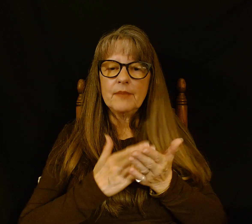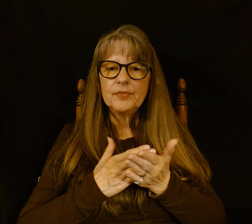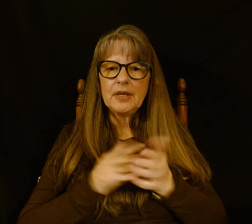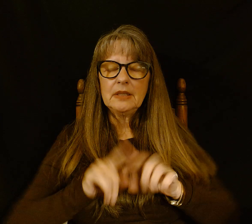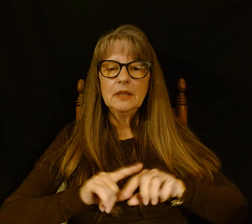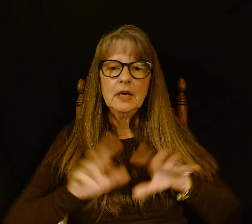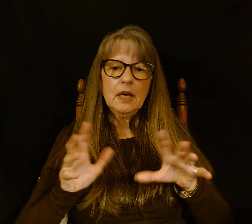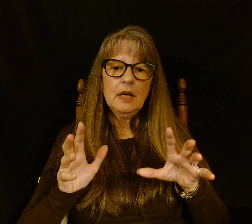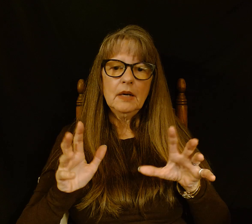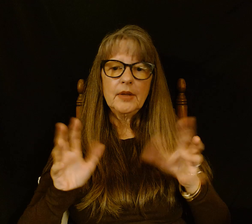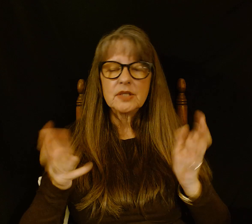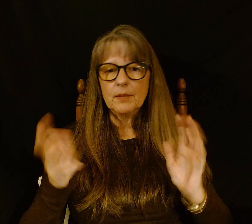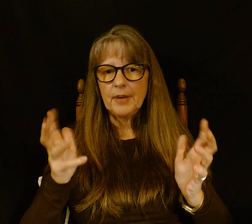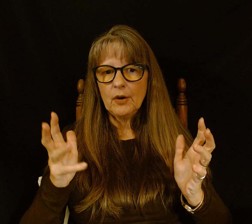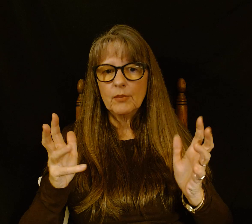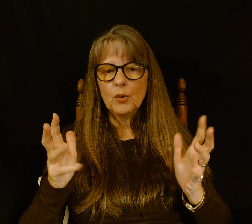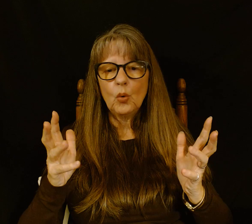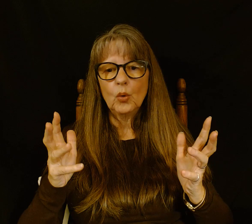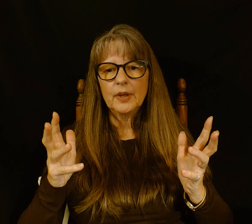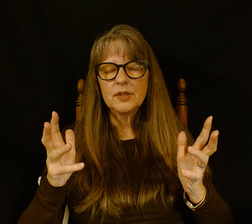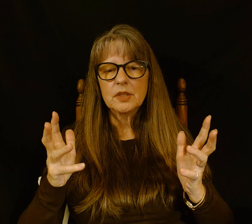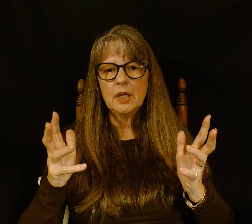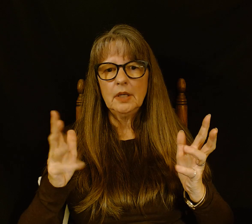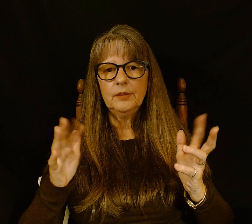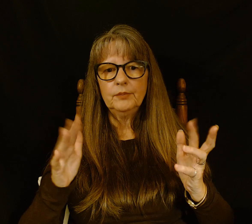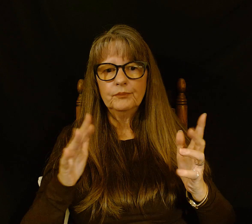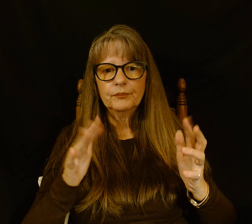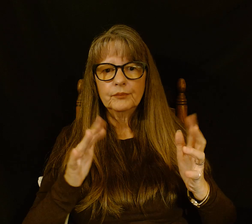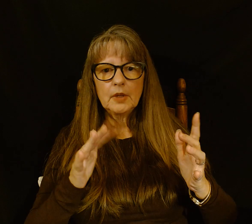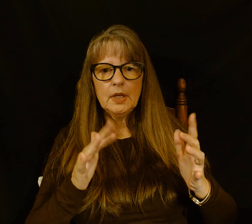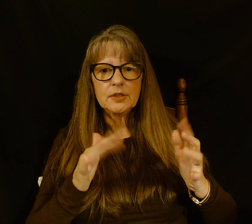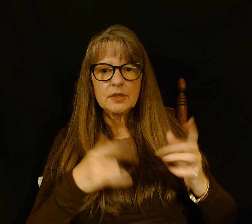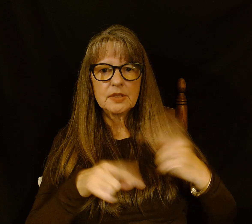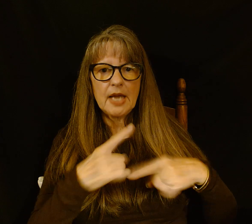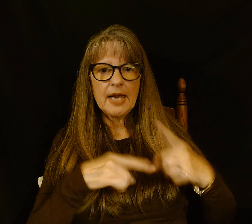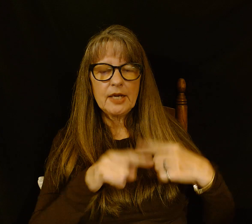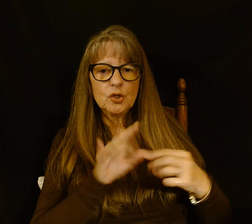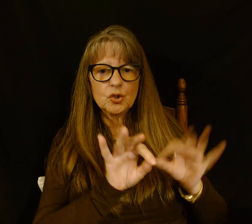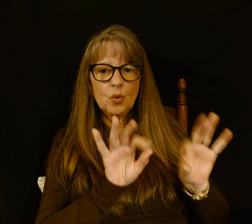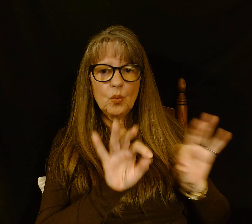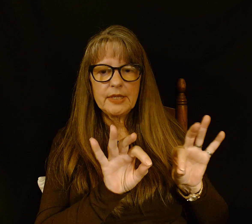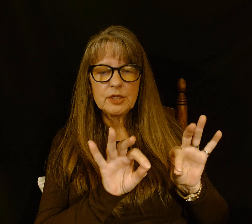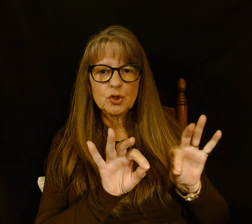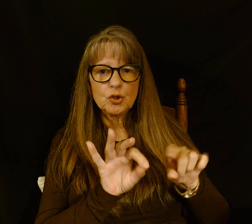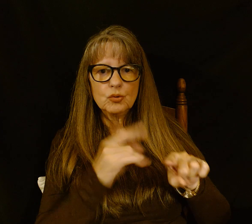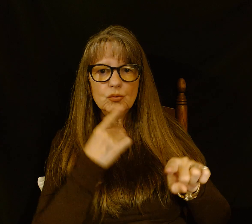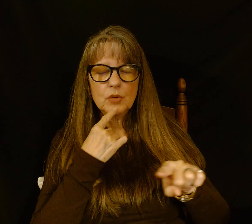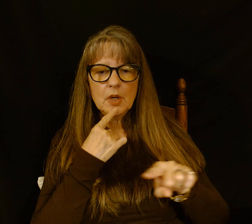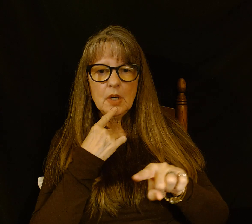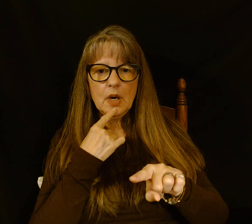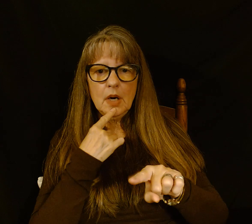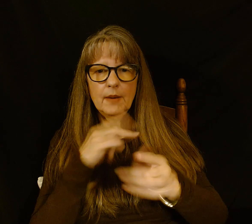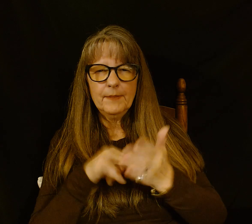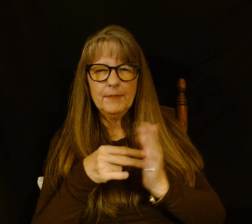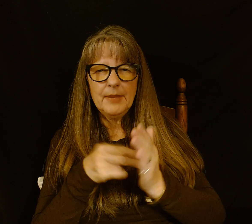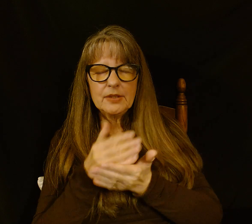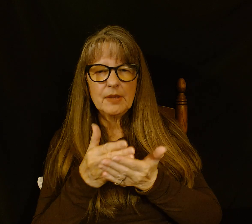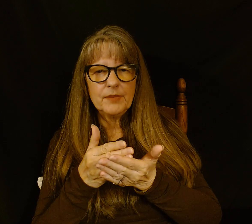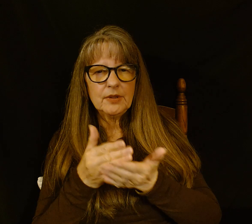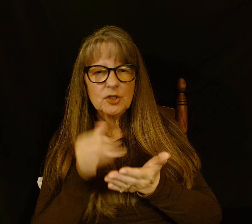something that's comparable, or it's a sign choice to mean something that you